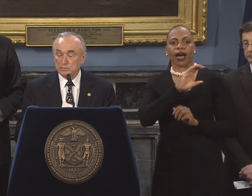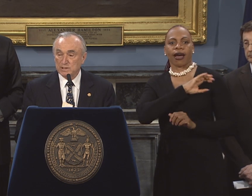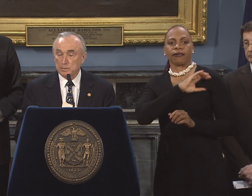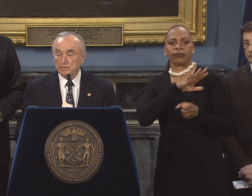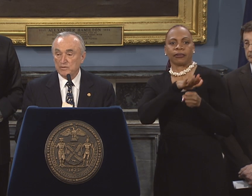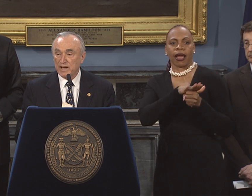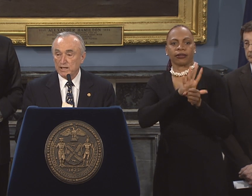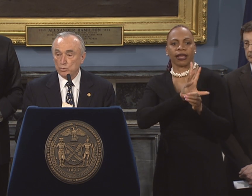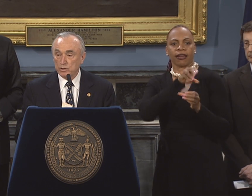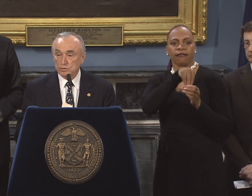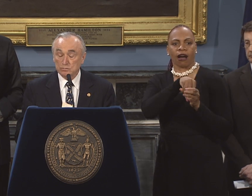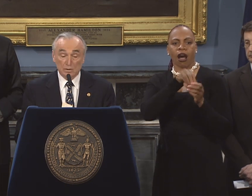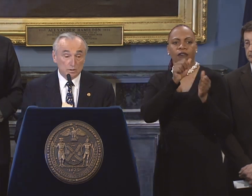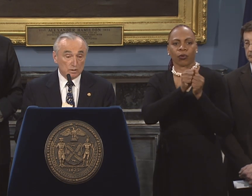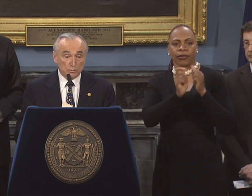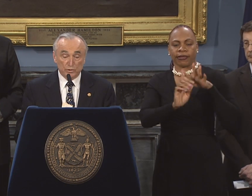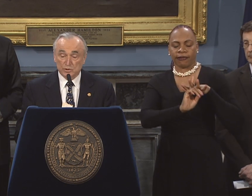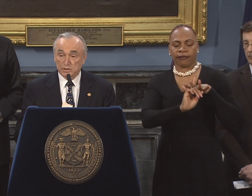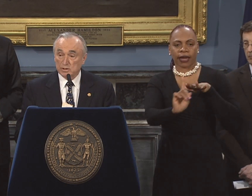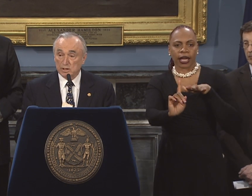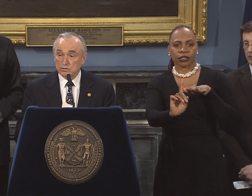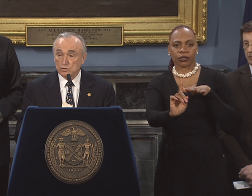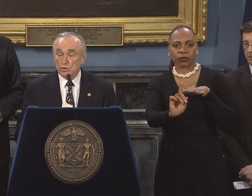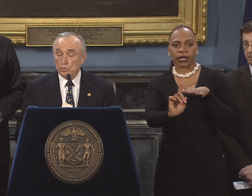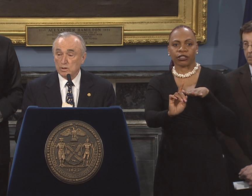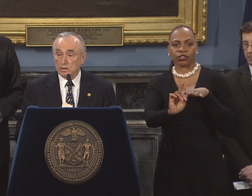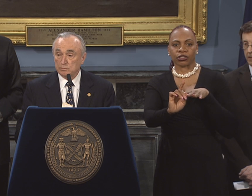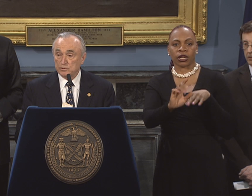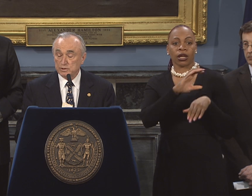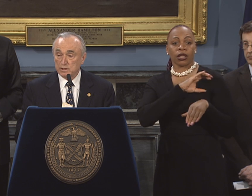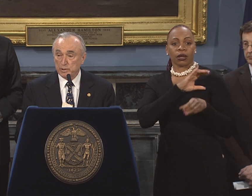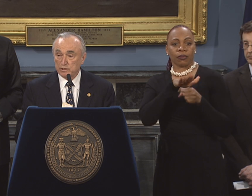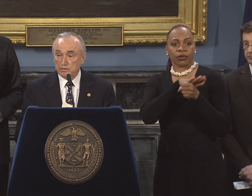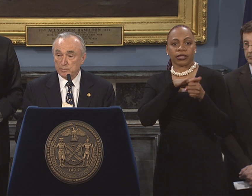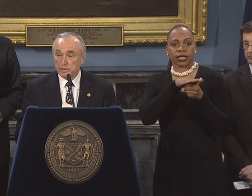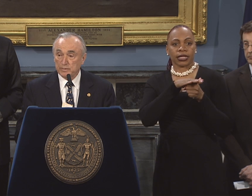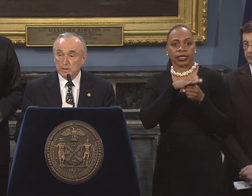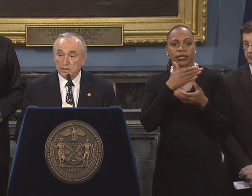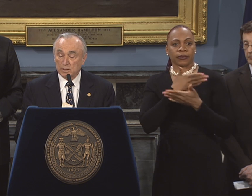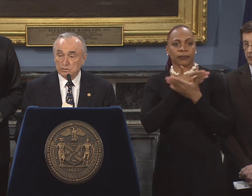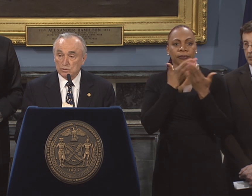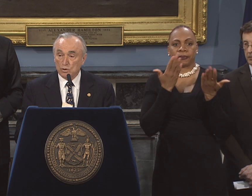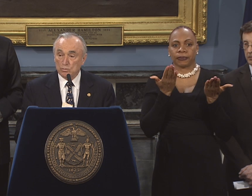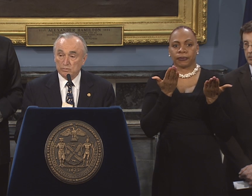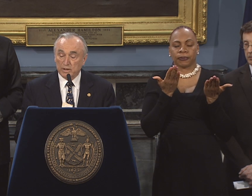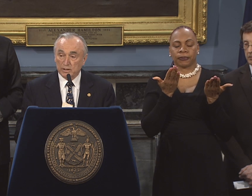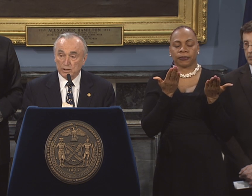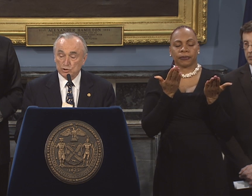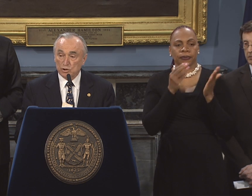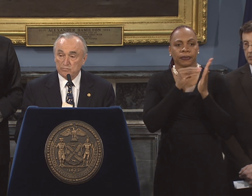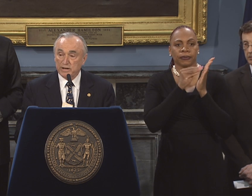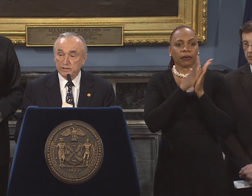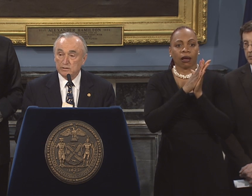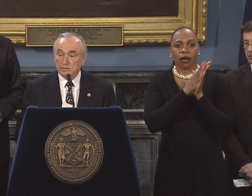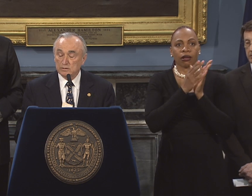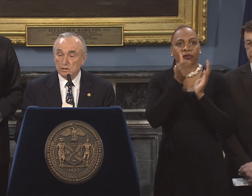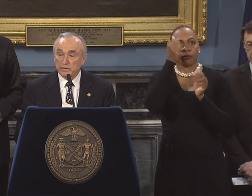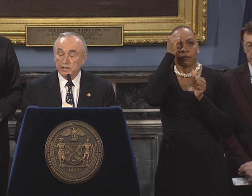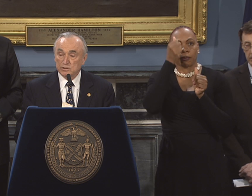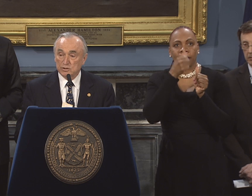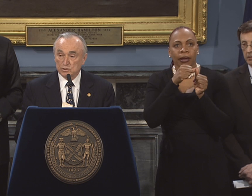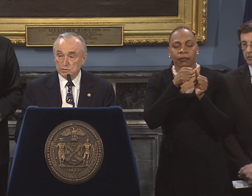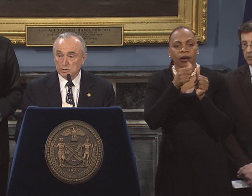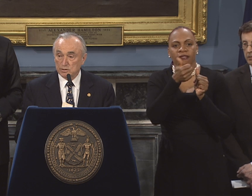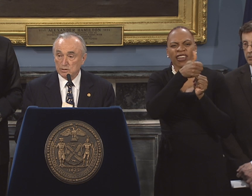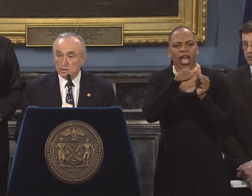involved in some type of evacuation, precinct has no, precinct commander up there has no recollection or record of